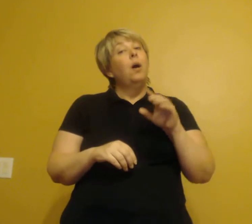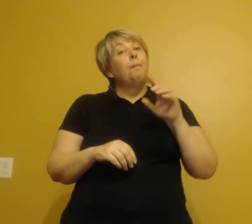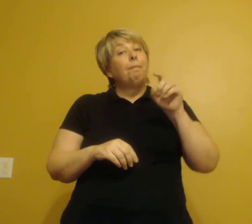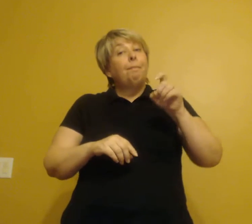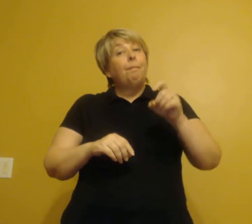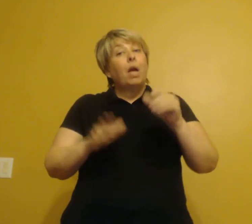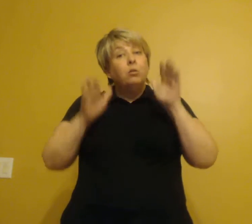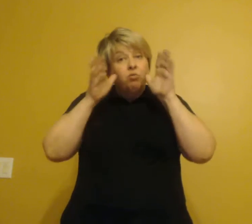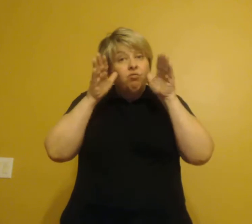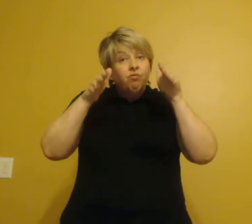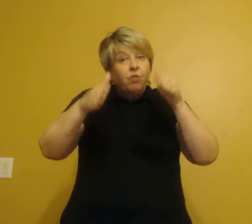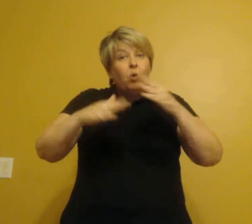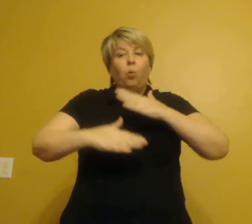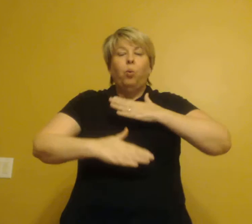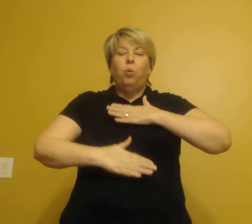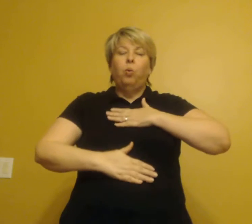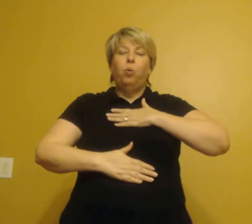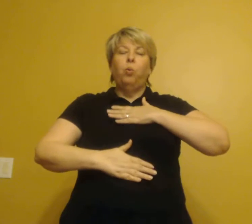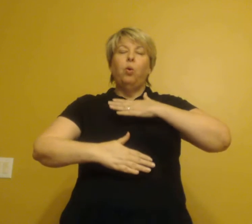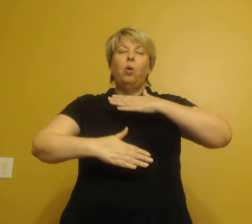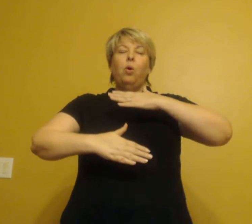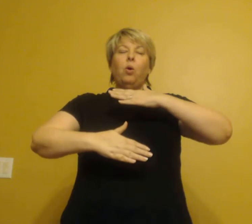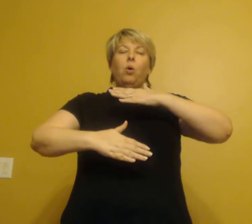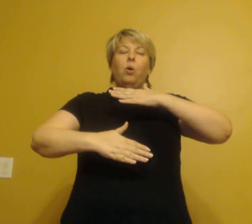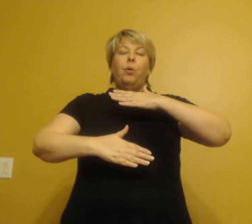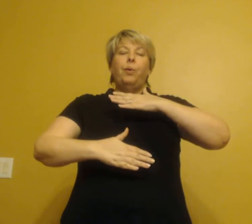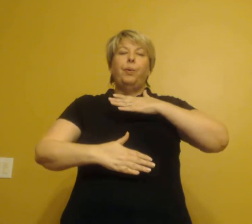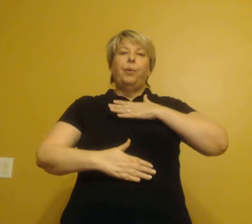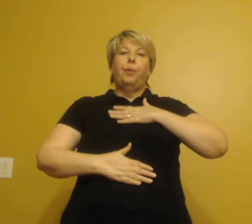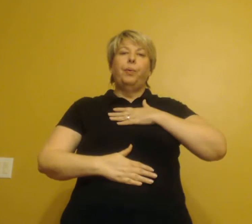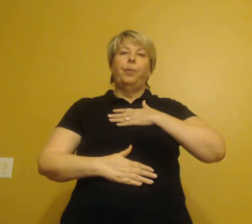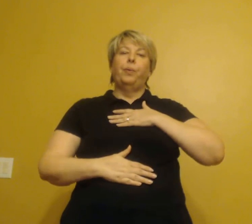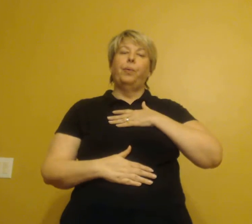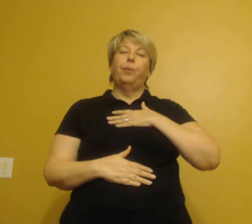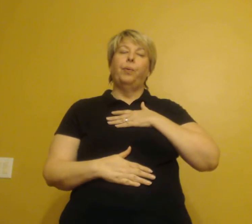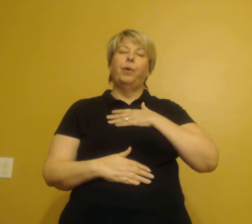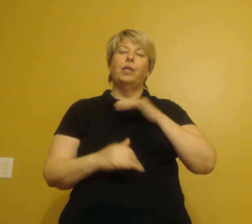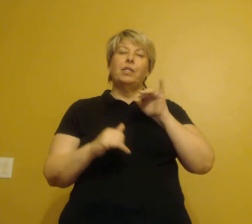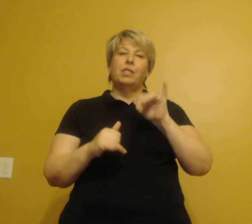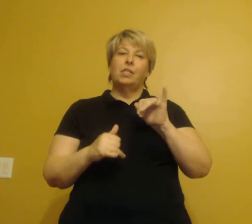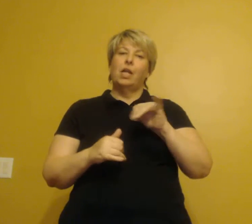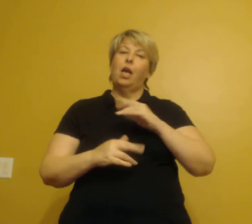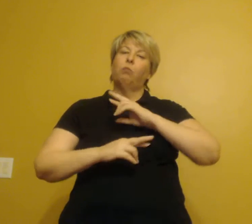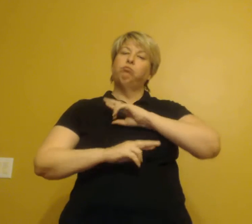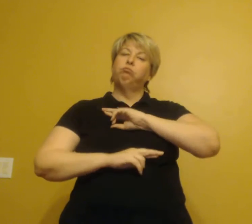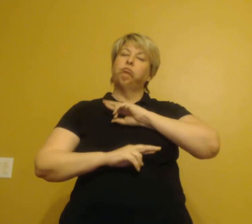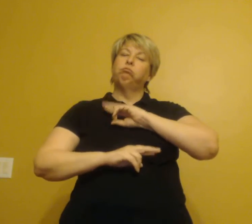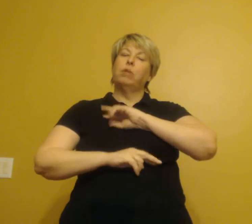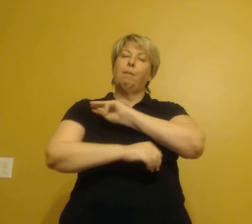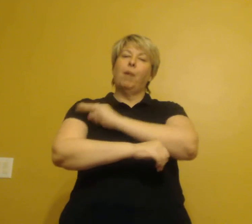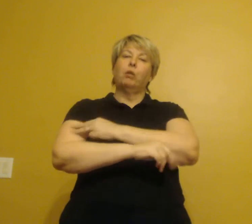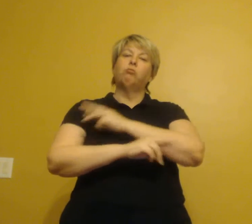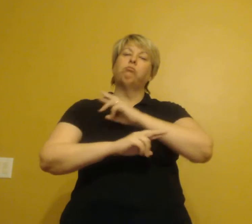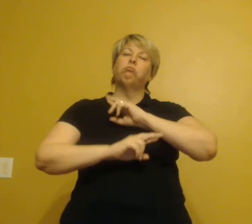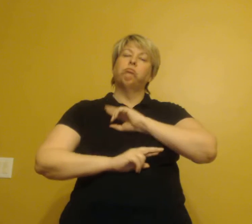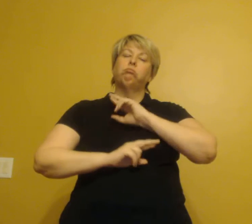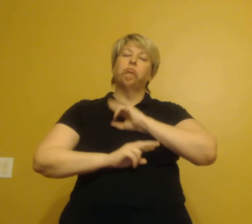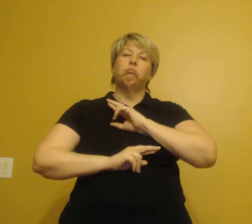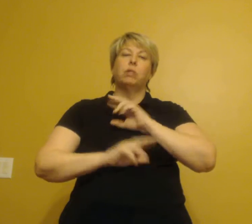breathing during this exam and think about your breathing to keep you relaxed, to keep your muscles relaxed. The exam itself takes between